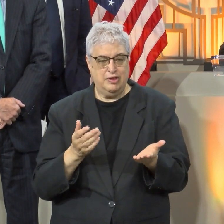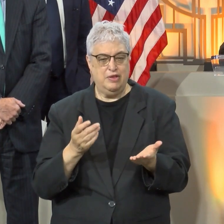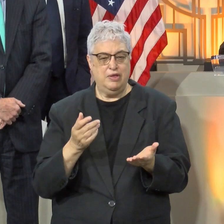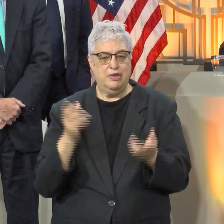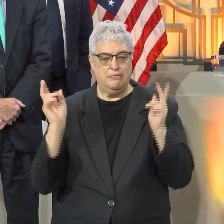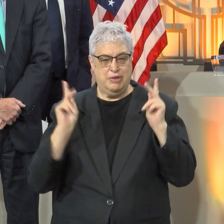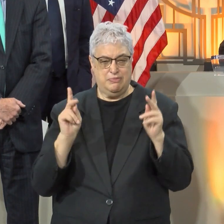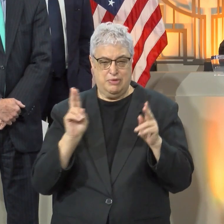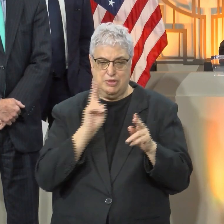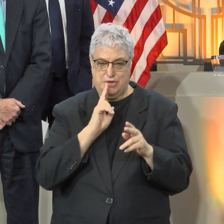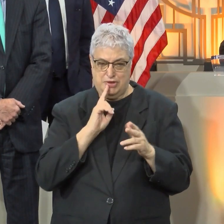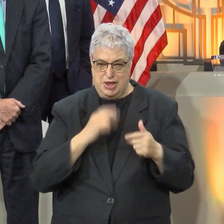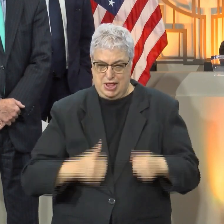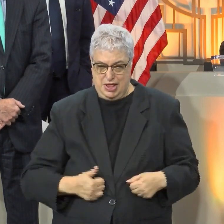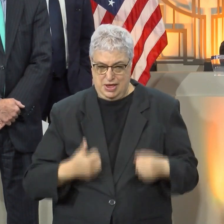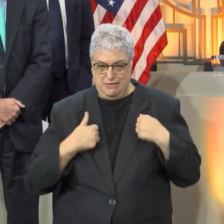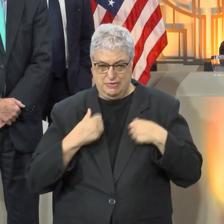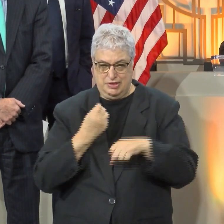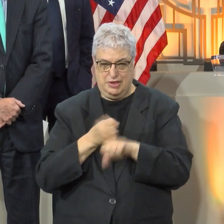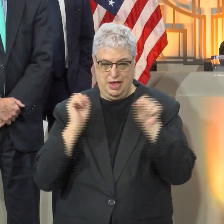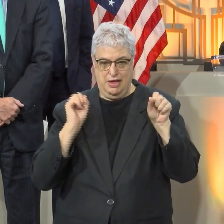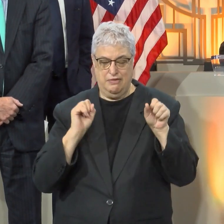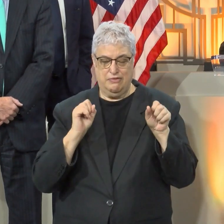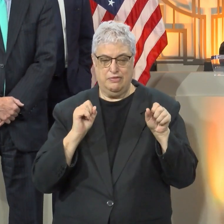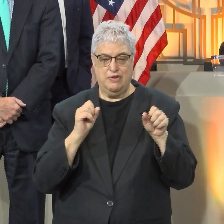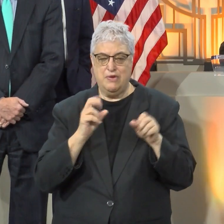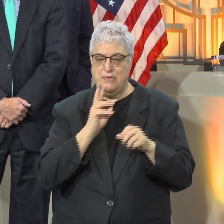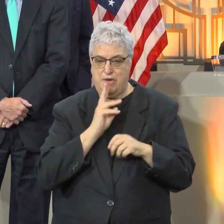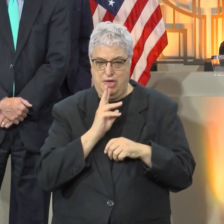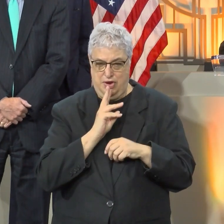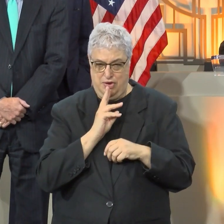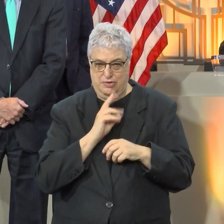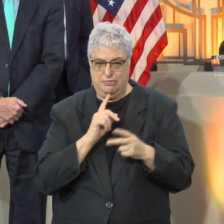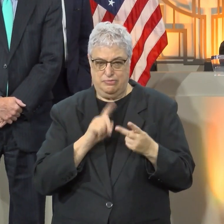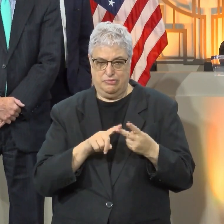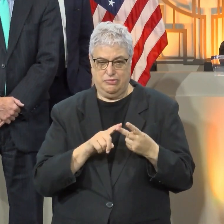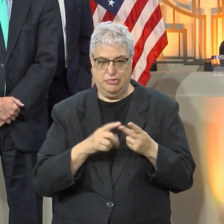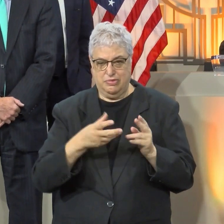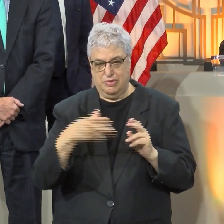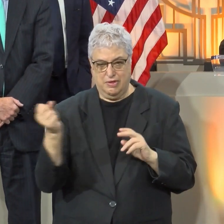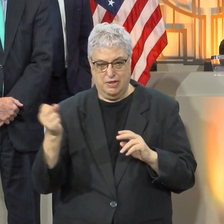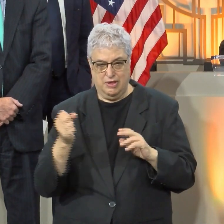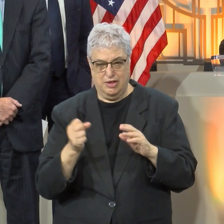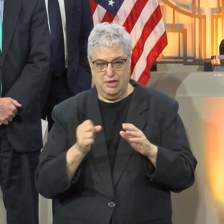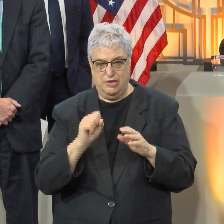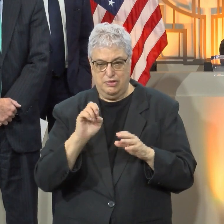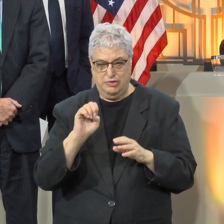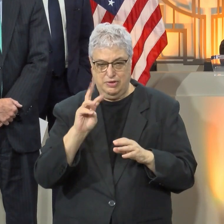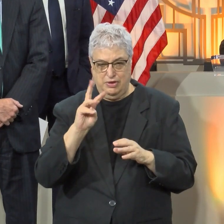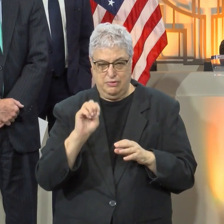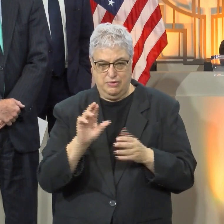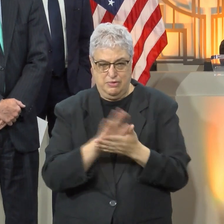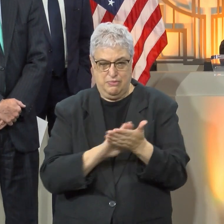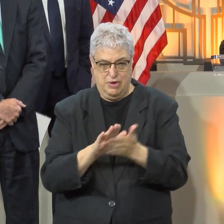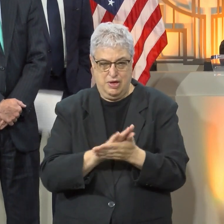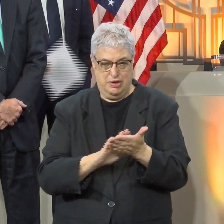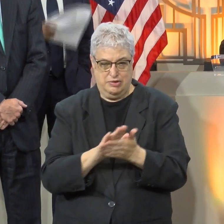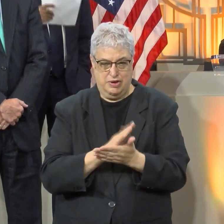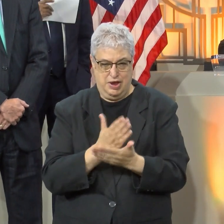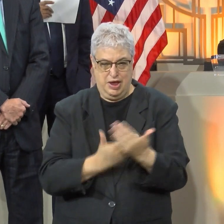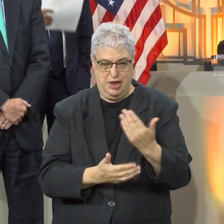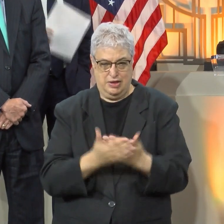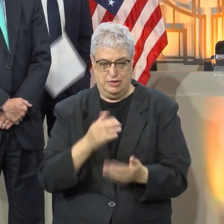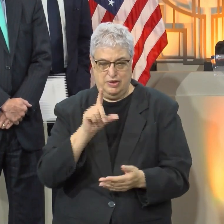pandemic. We provide safe drinking water, and we take away your wastewater. You can wash your hands for 20 seconds